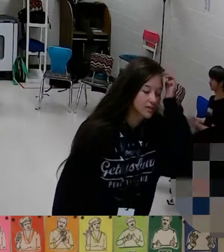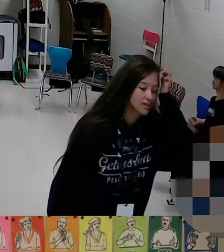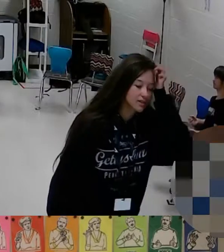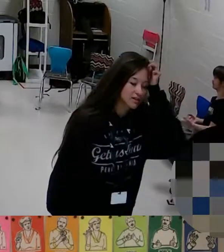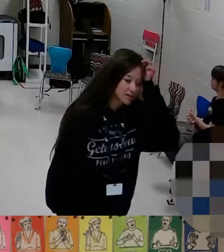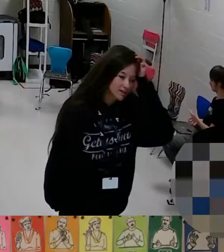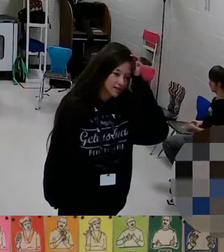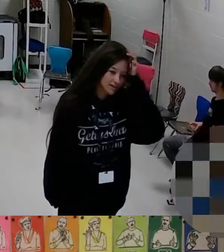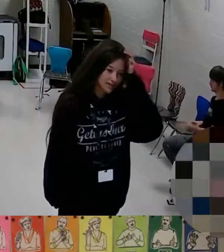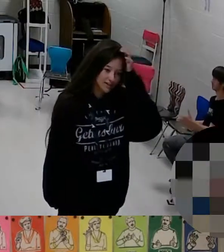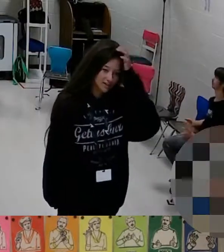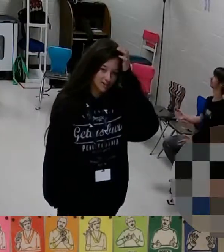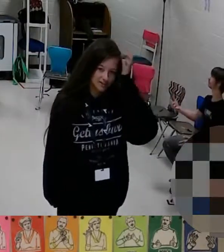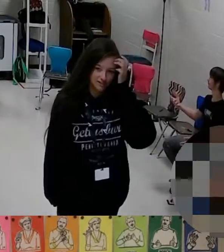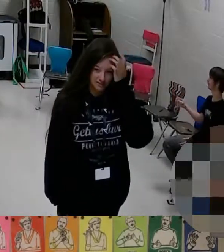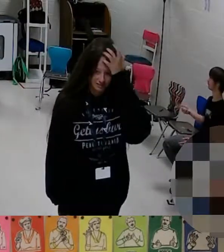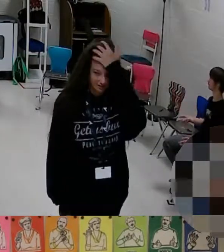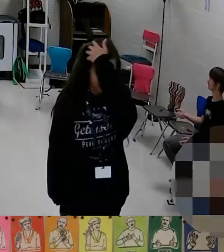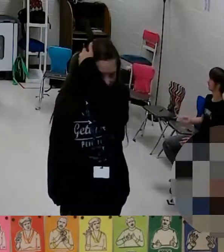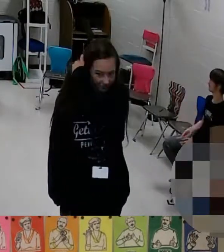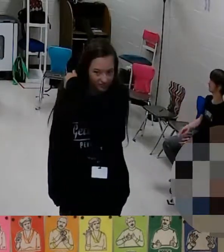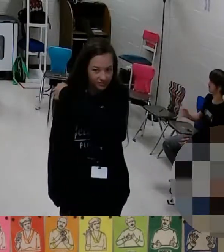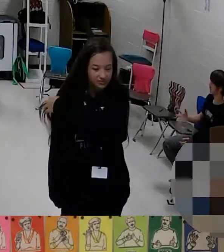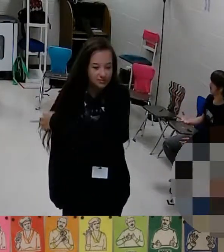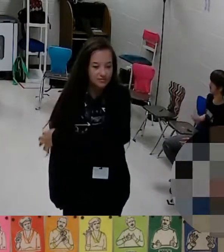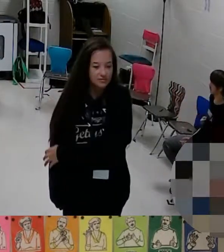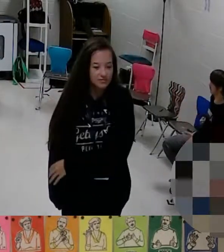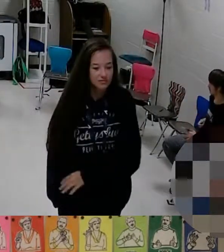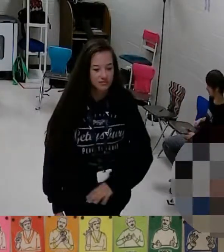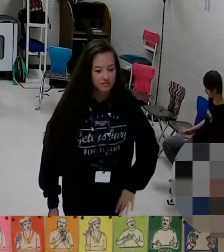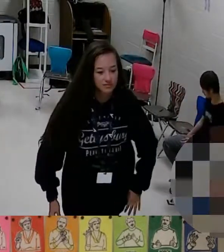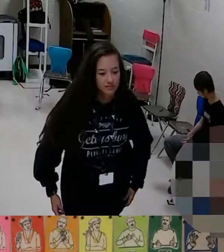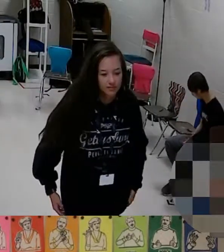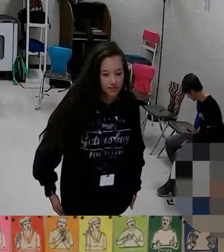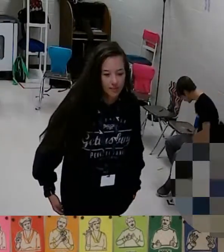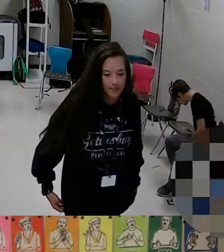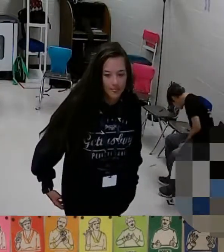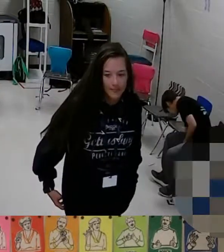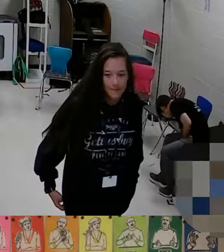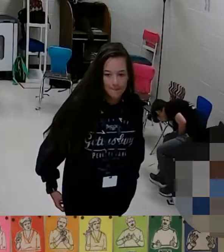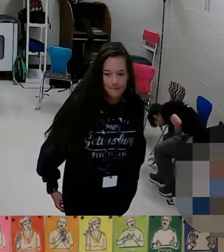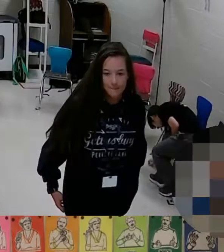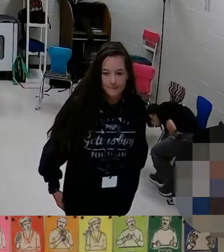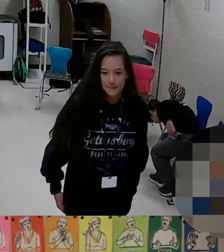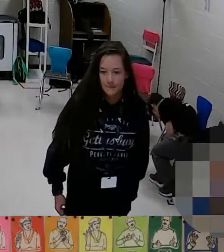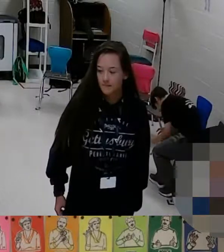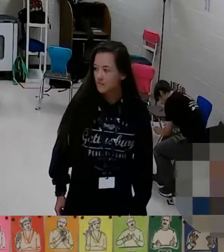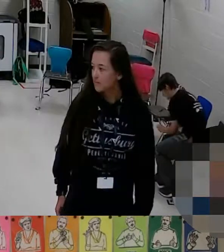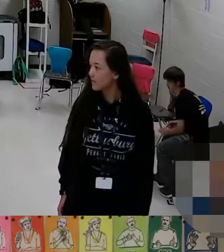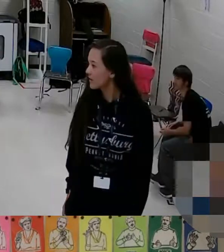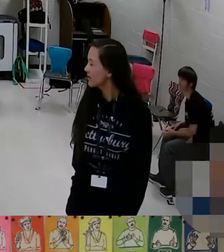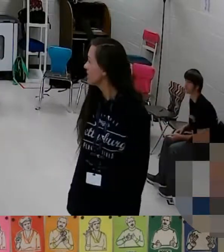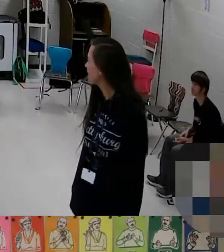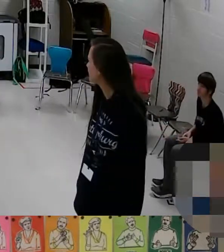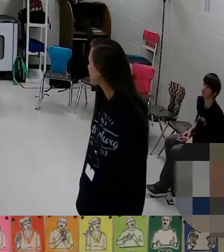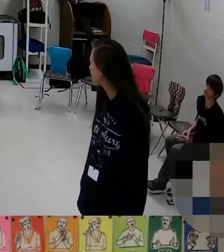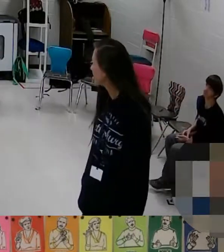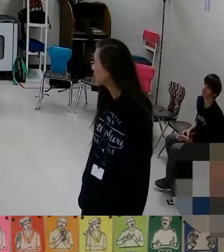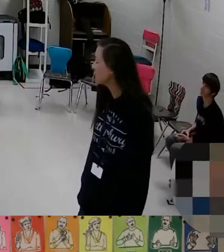after her mom opened the door, she's telling her why she was crying. Well, mom, you wouldn't need out there. But her mom got asked the question first. Yeah, Why she exactly. crying? Mom- So